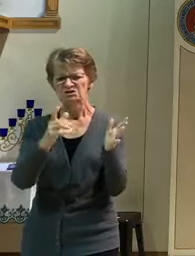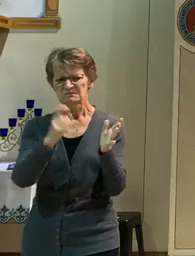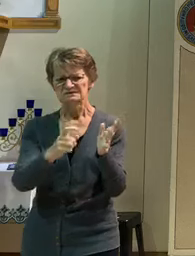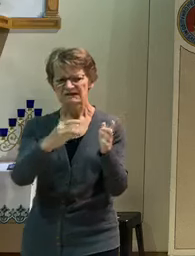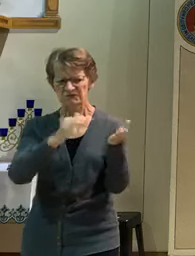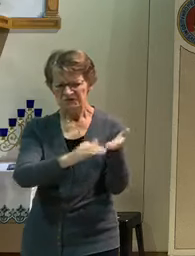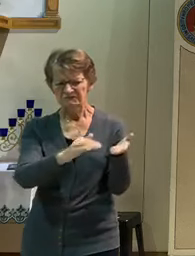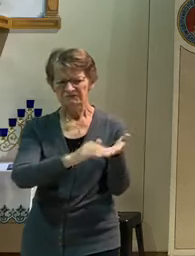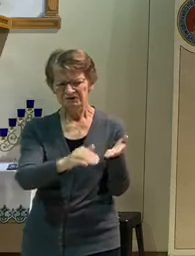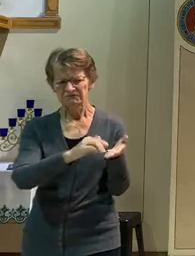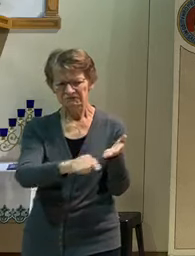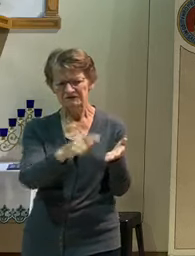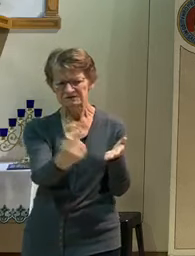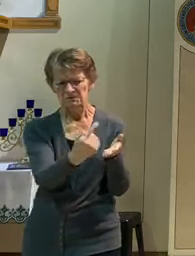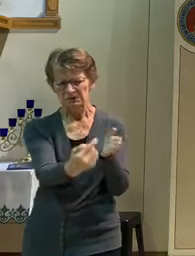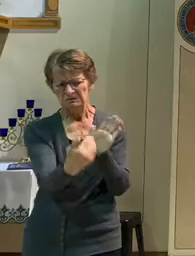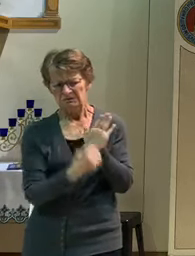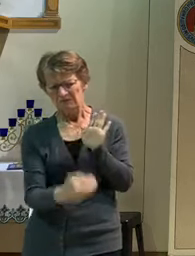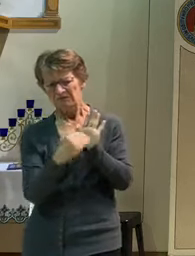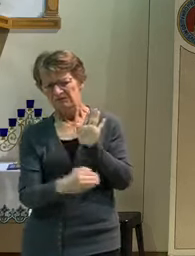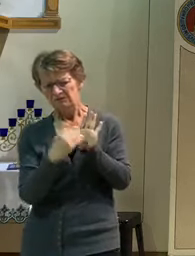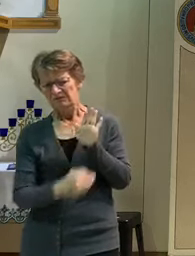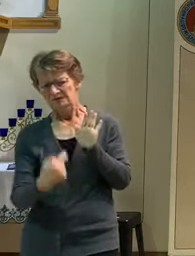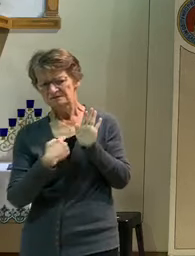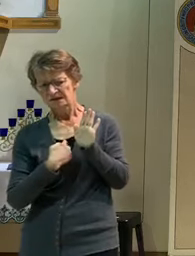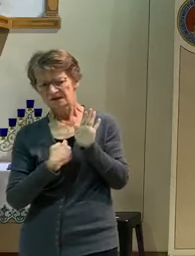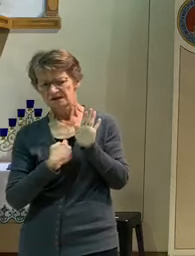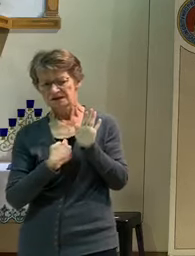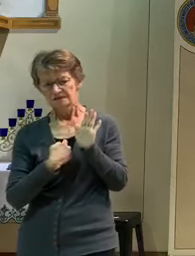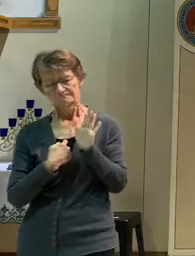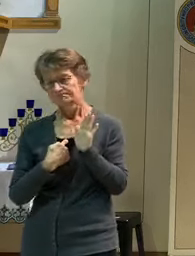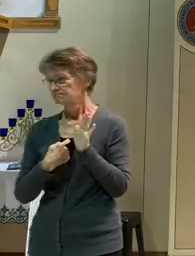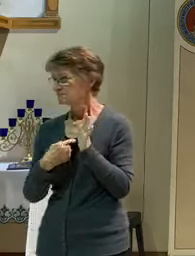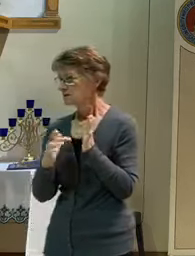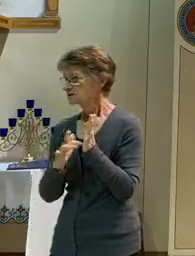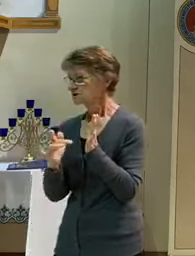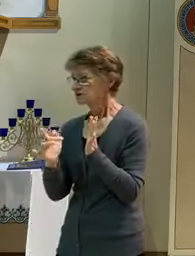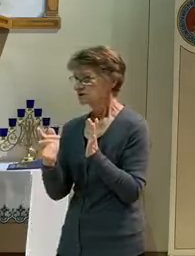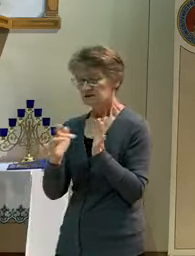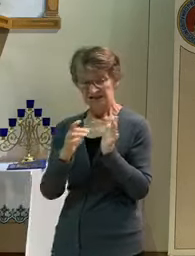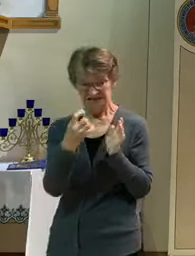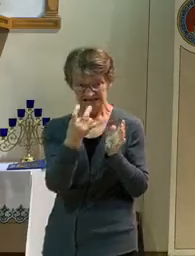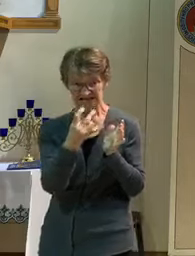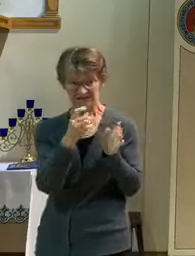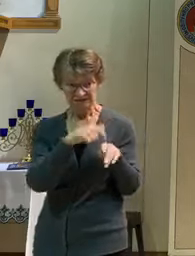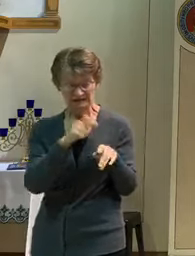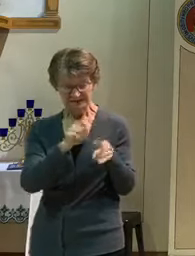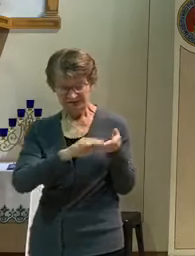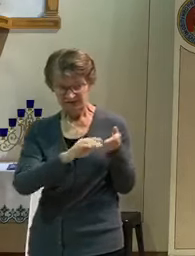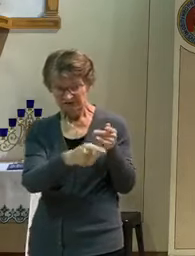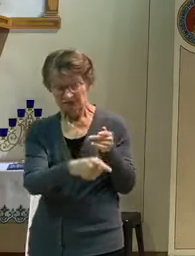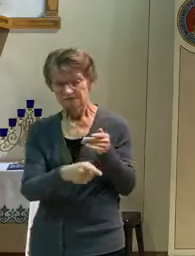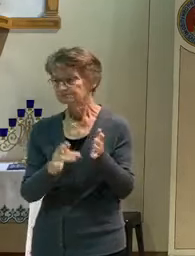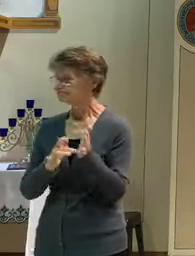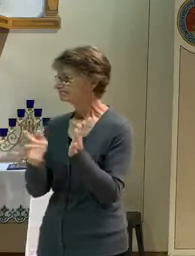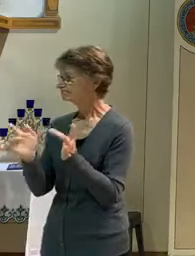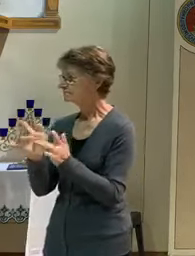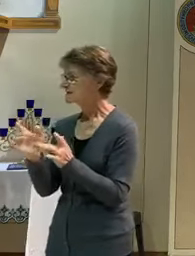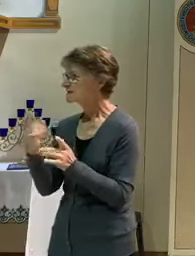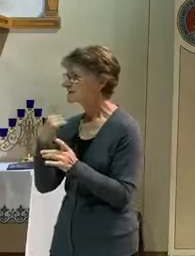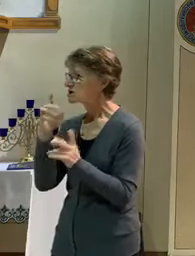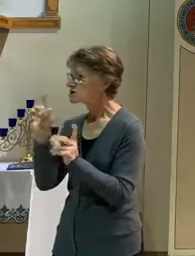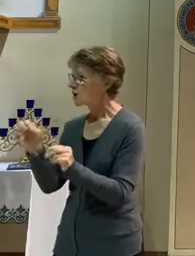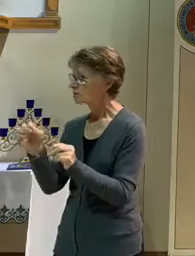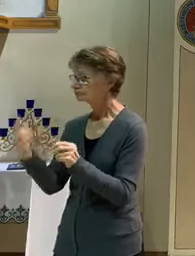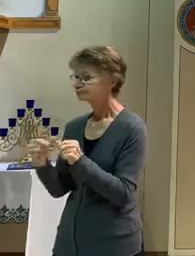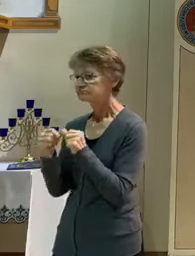7 times? And the Lord says, "No." He says, 77 times. It means ad infinitum. It means